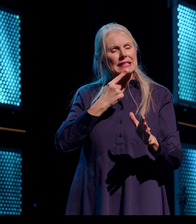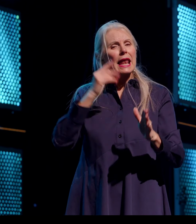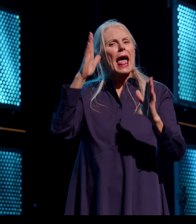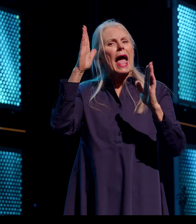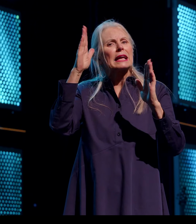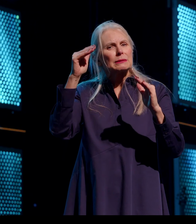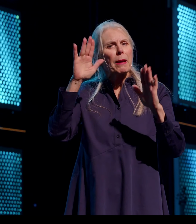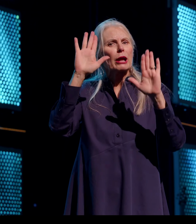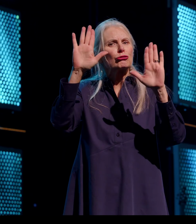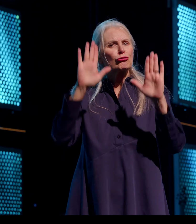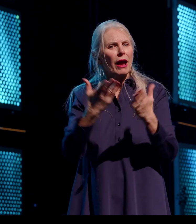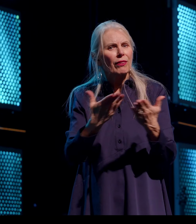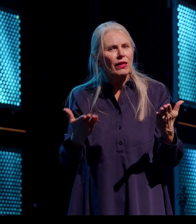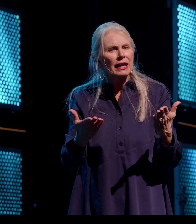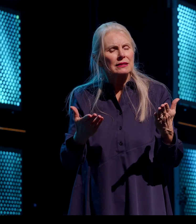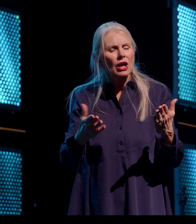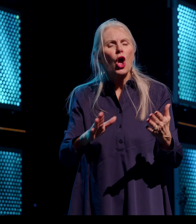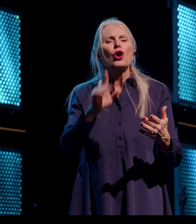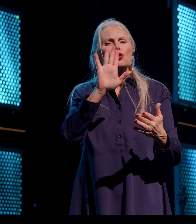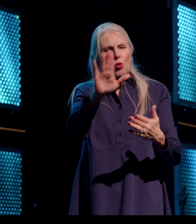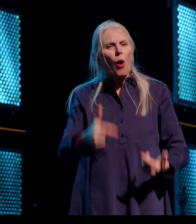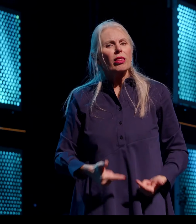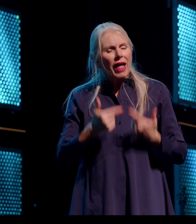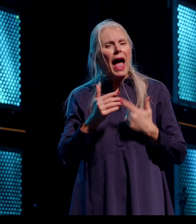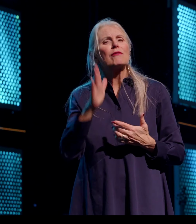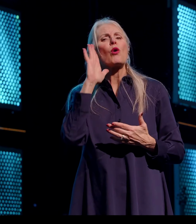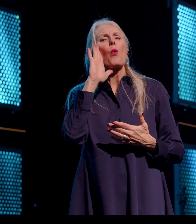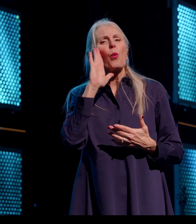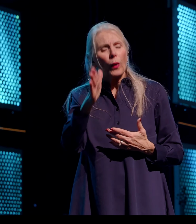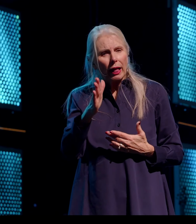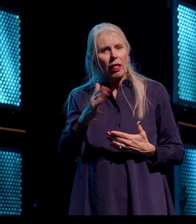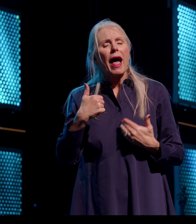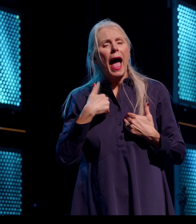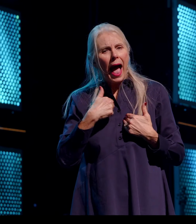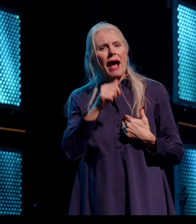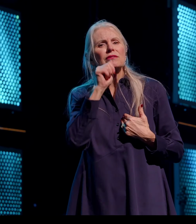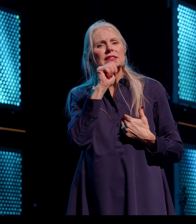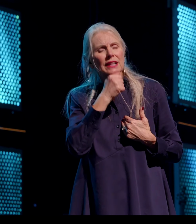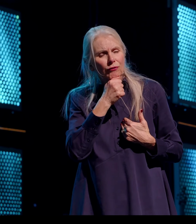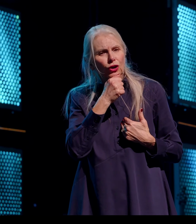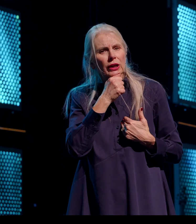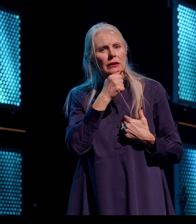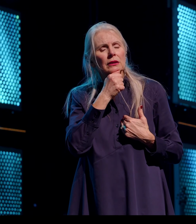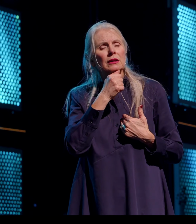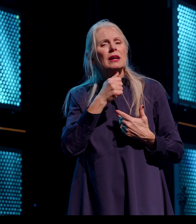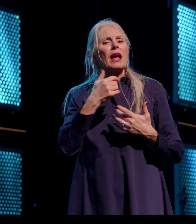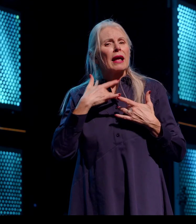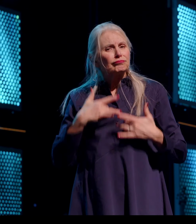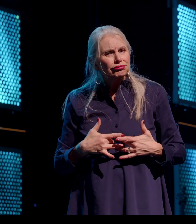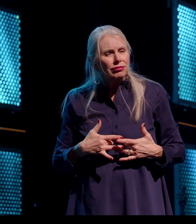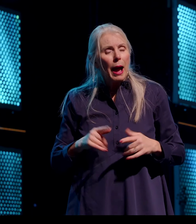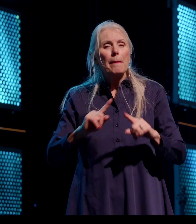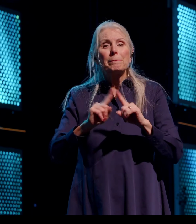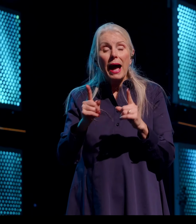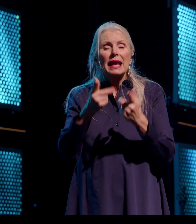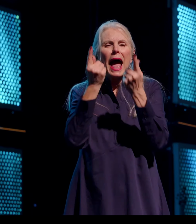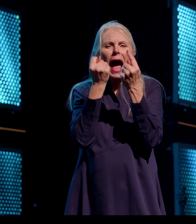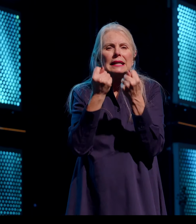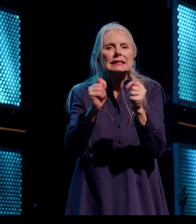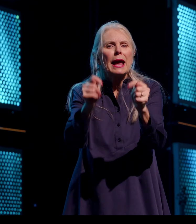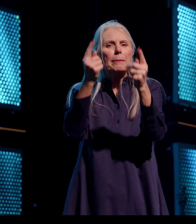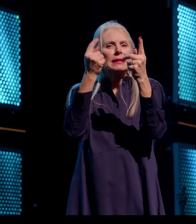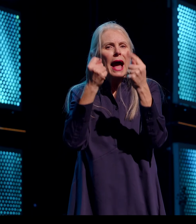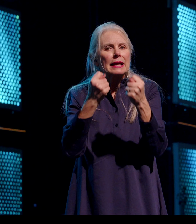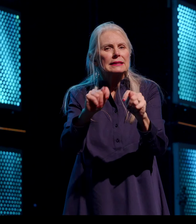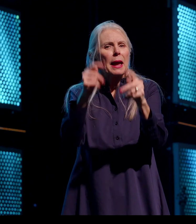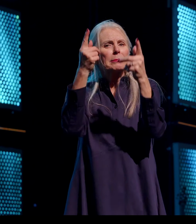disappointment. It'll be filled with suffering. It'll take time. But we're making attempts with the hope to bring God glory, and the